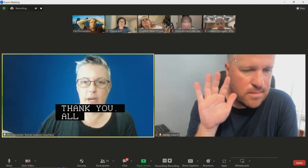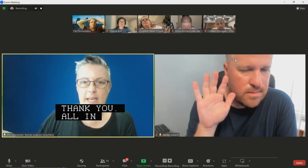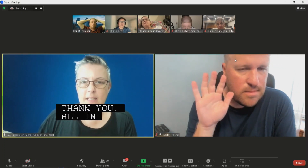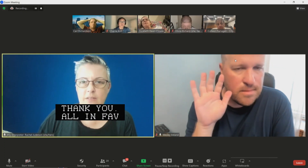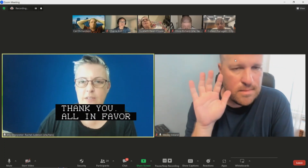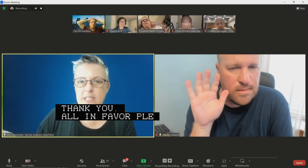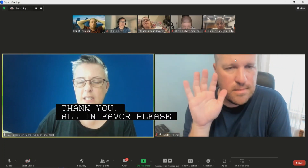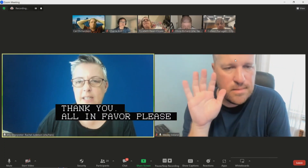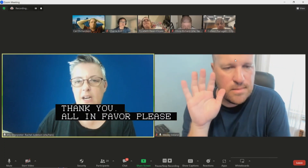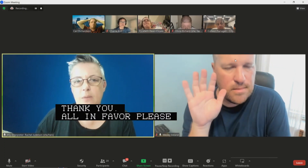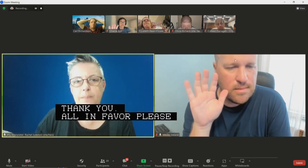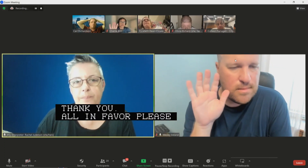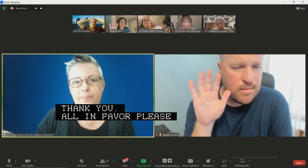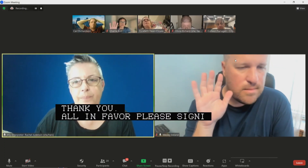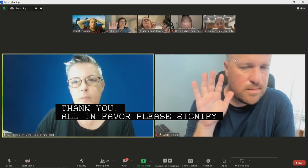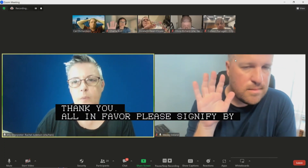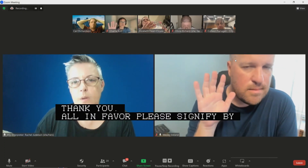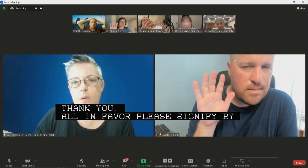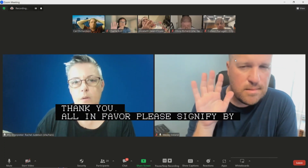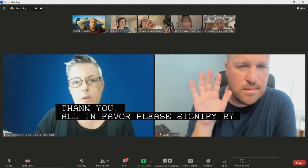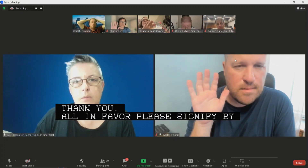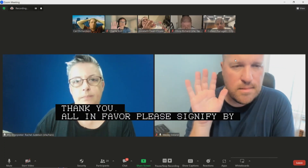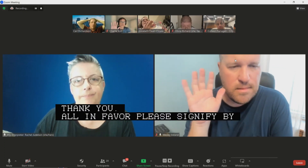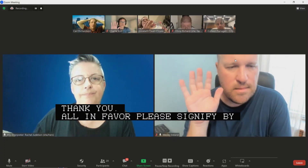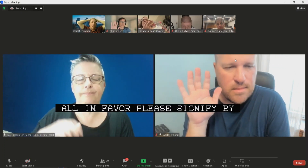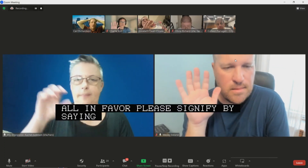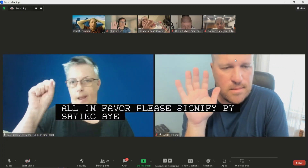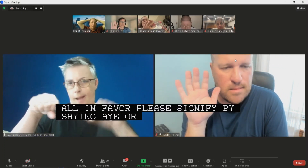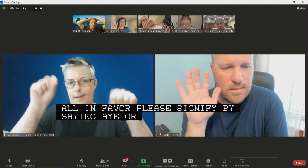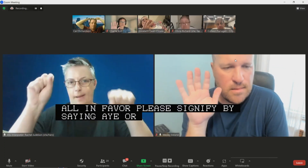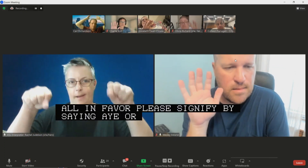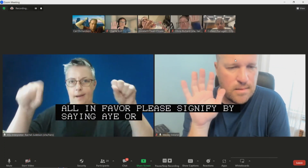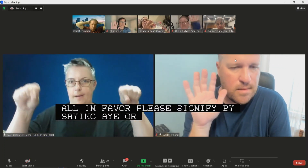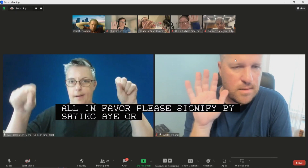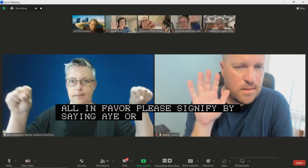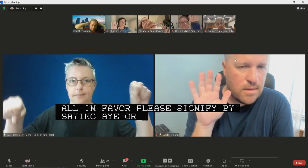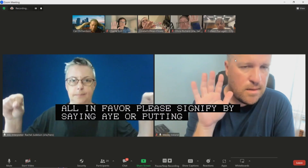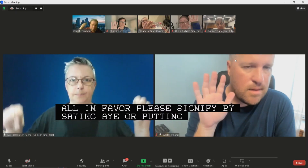or putting your hand physically in the air. Aye. Aye. Aye.